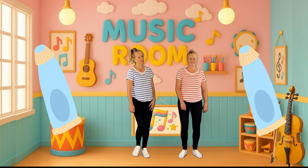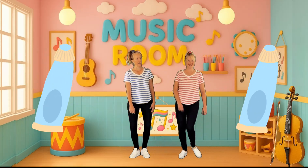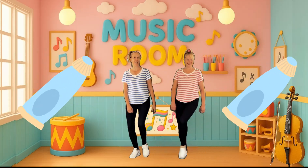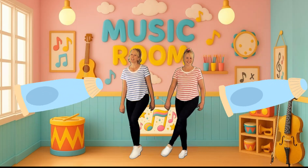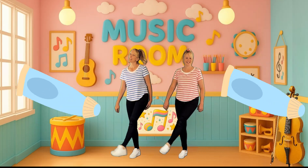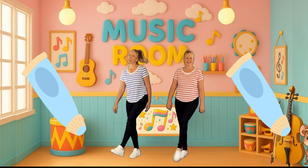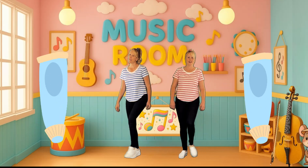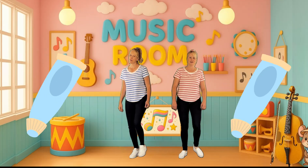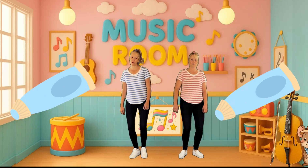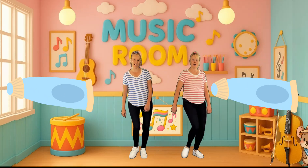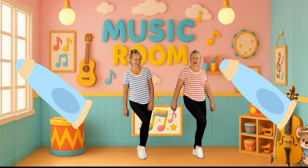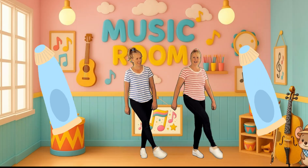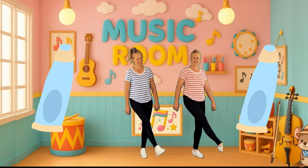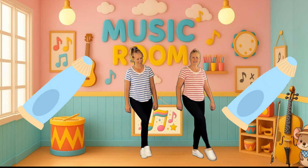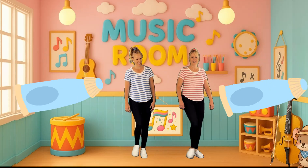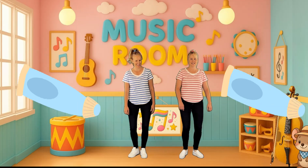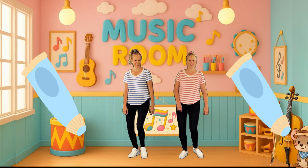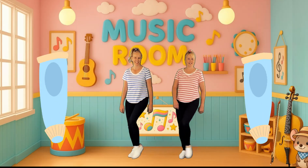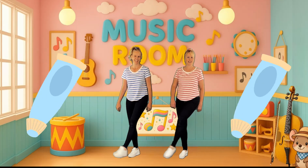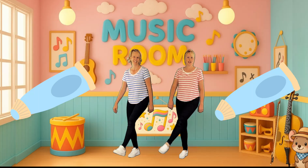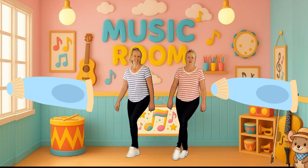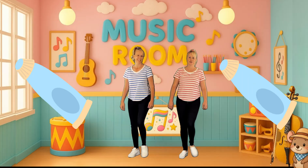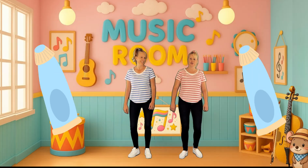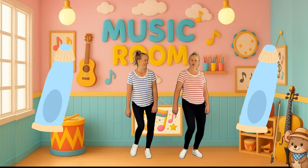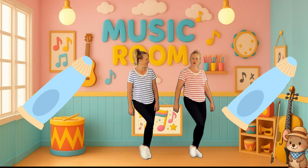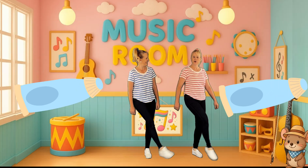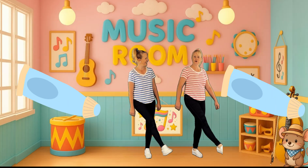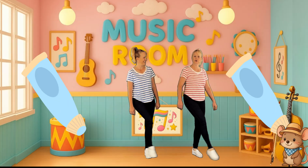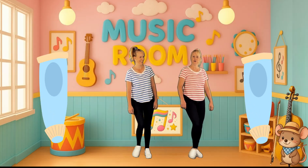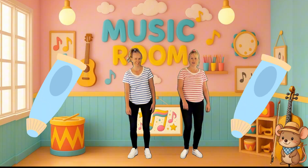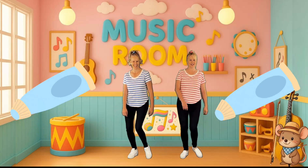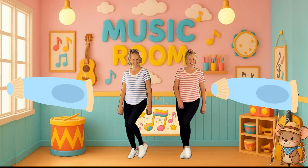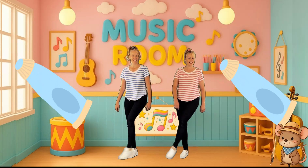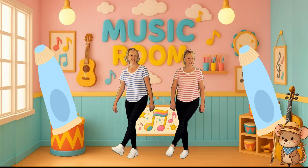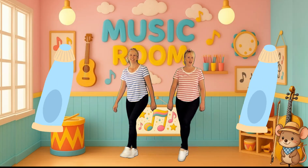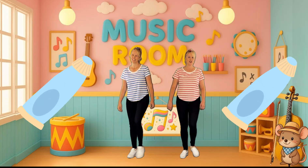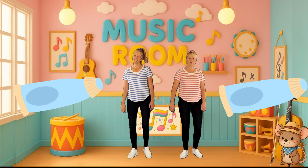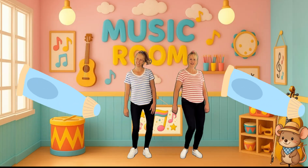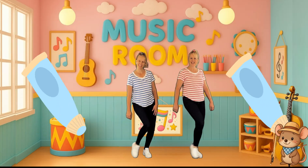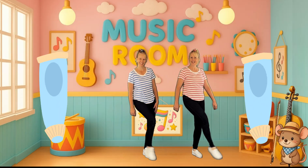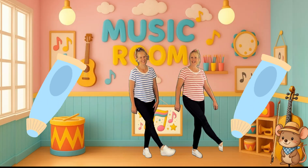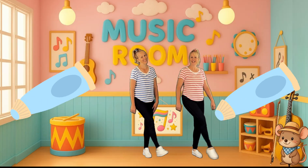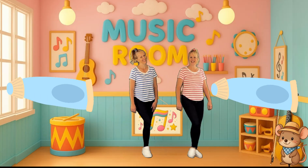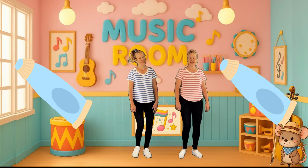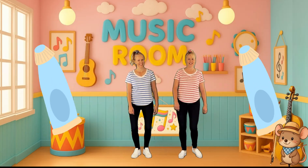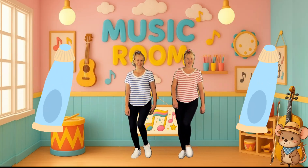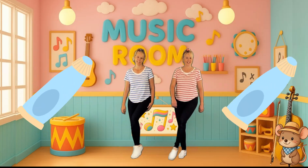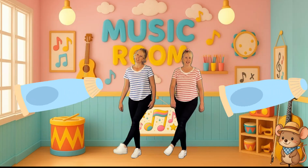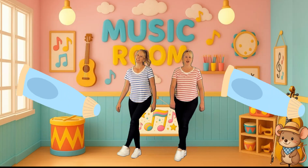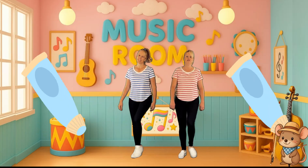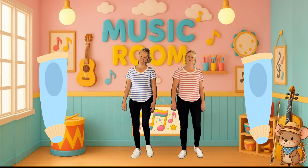Great kicking, everyone. 1, 2, 3,